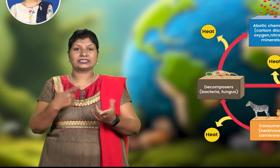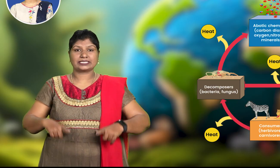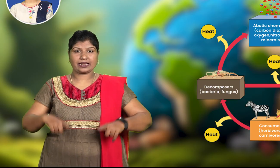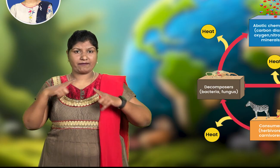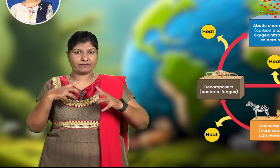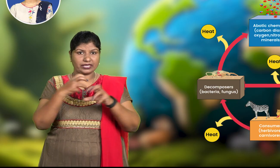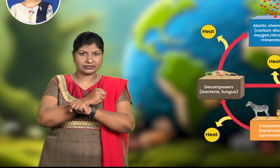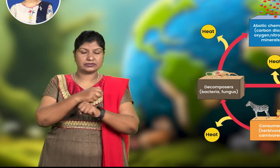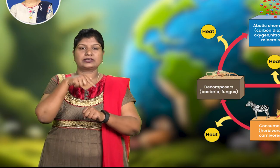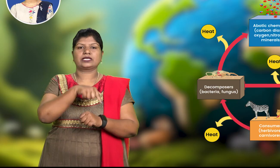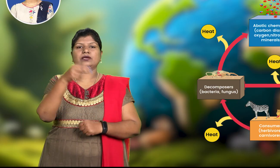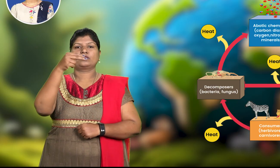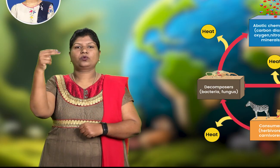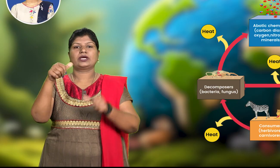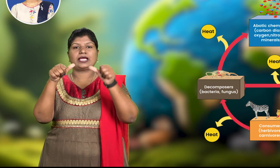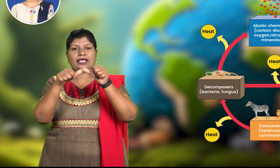factors.